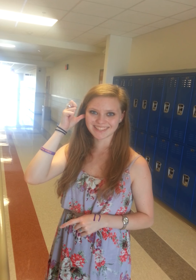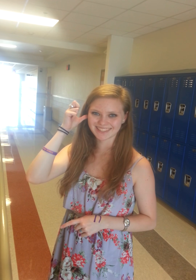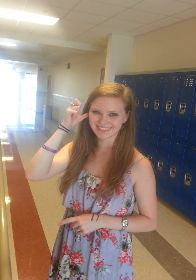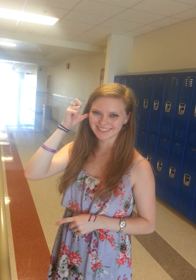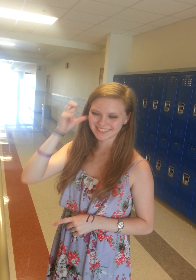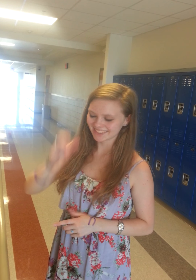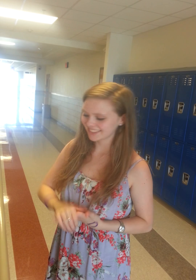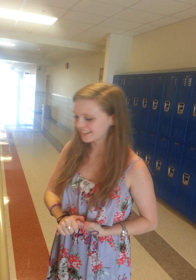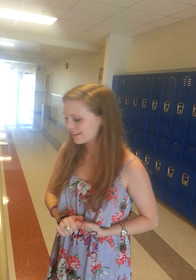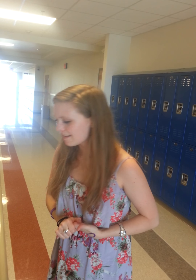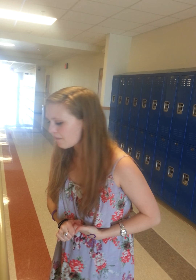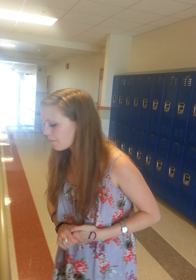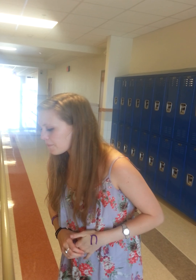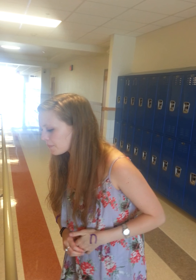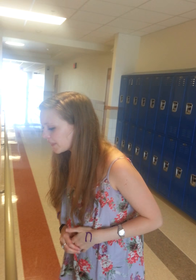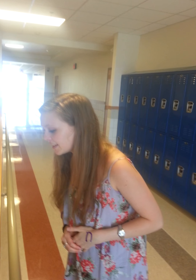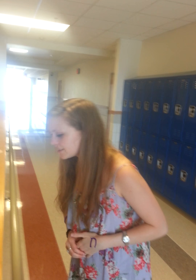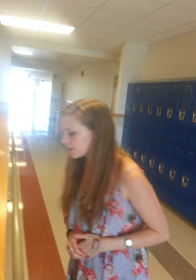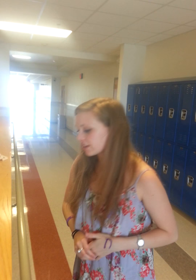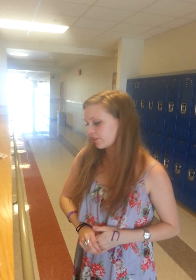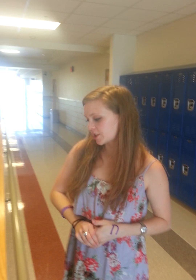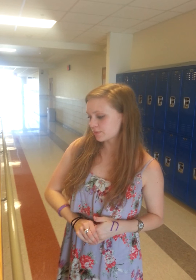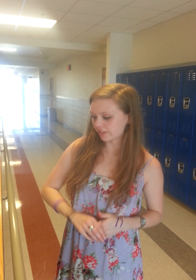Listen. Indie, you're going to finger spell that.